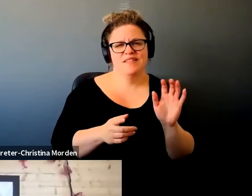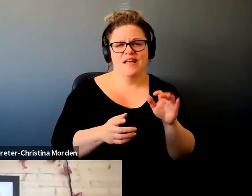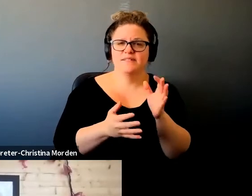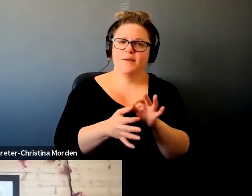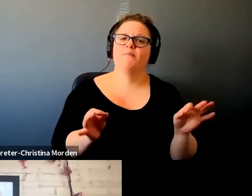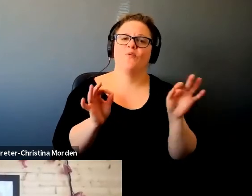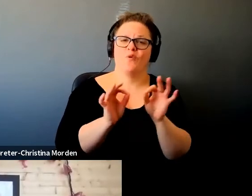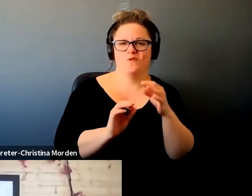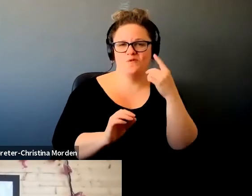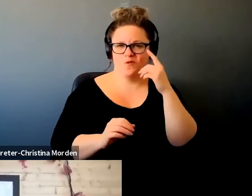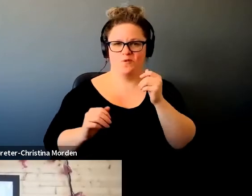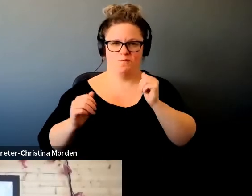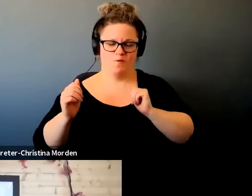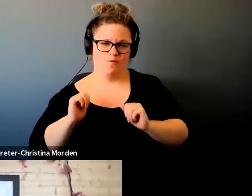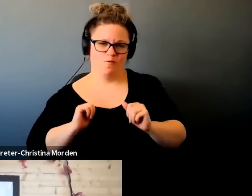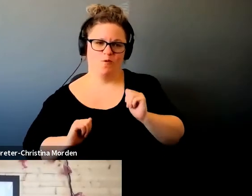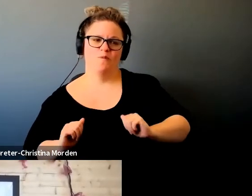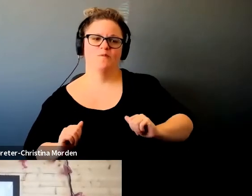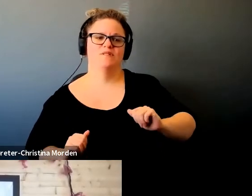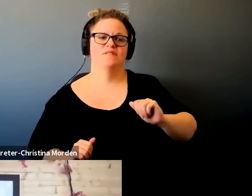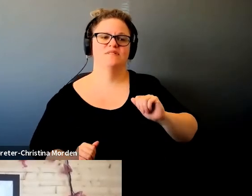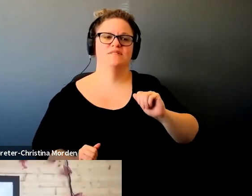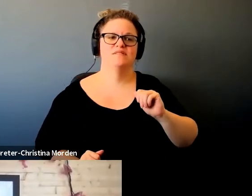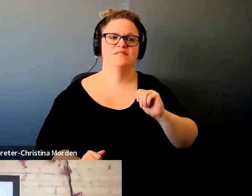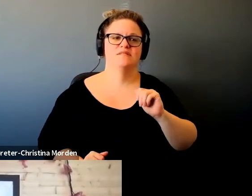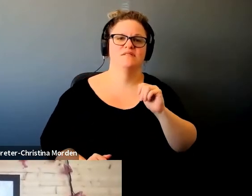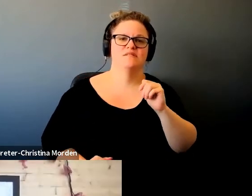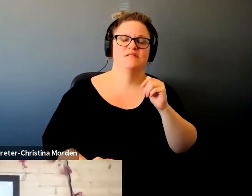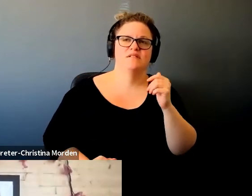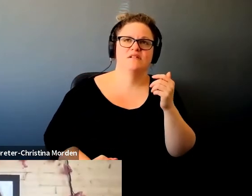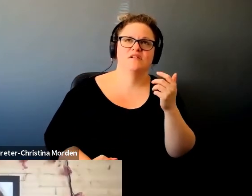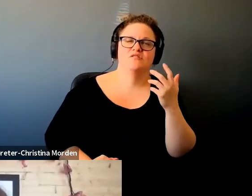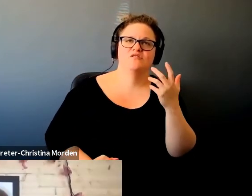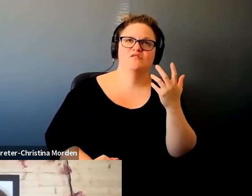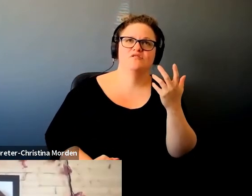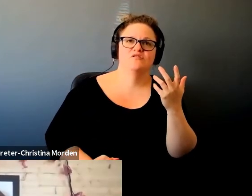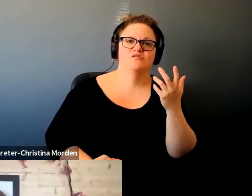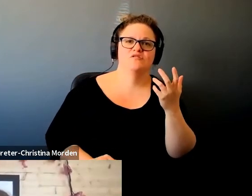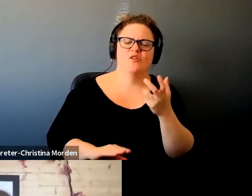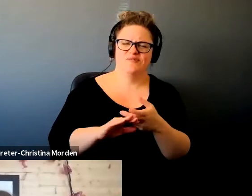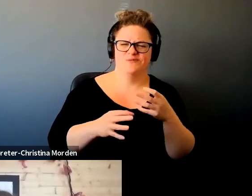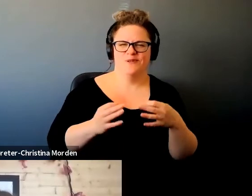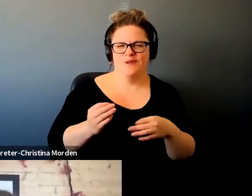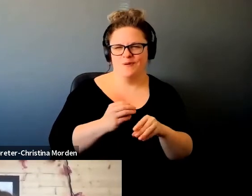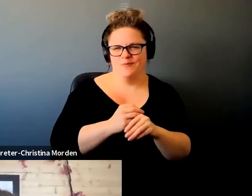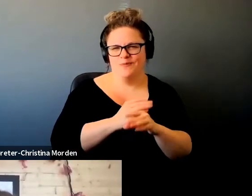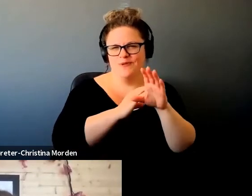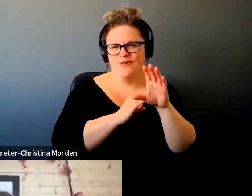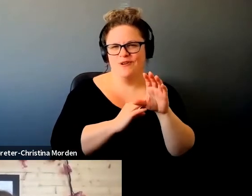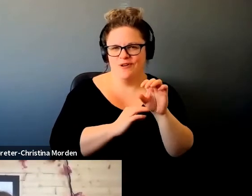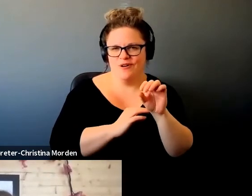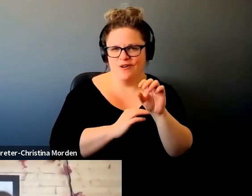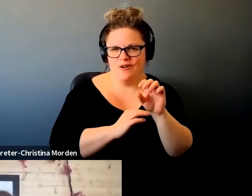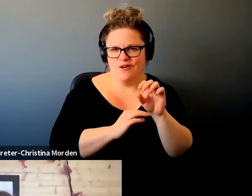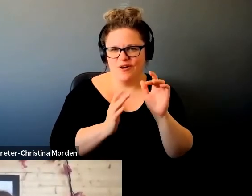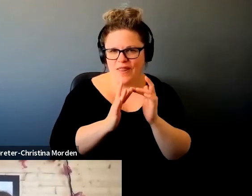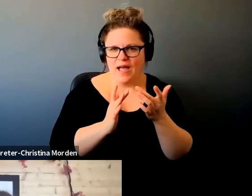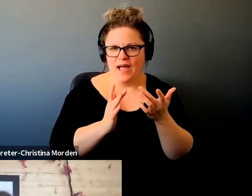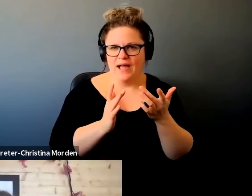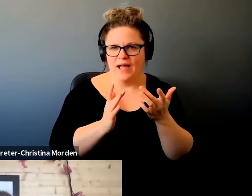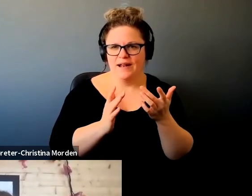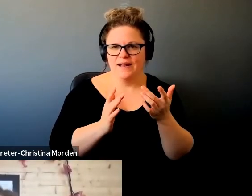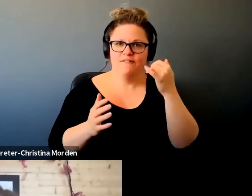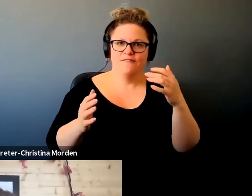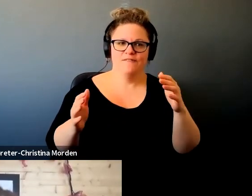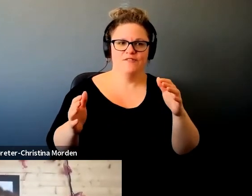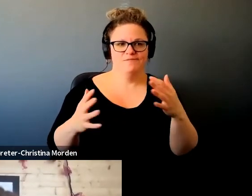performance because it's hard to describe this online. It's easier to do it if I could show you if we were in the